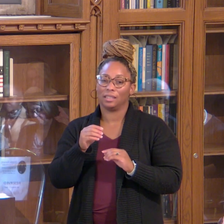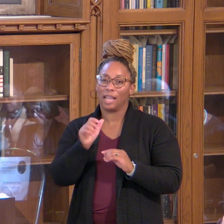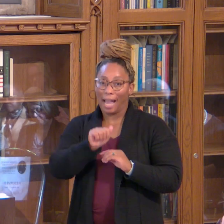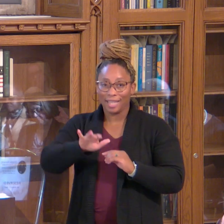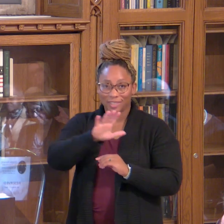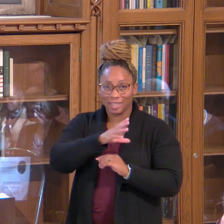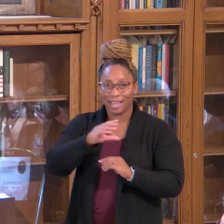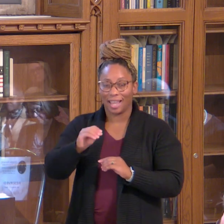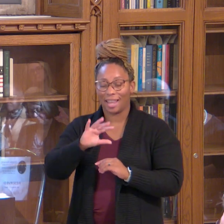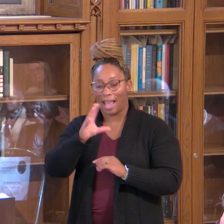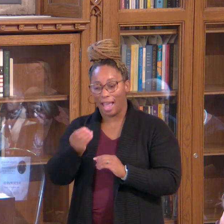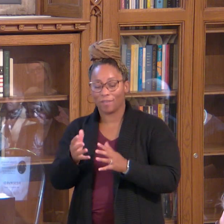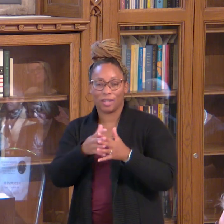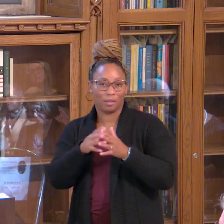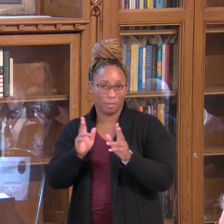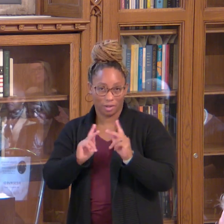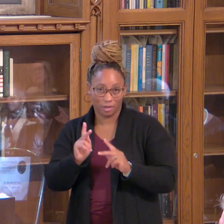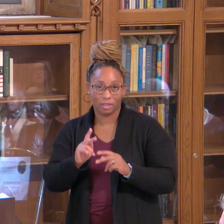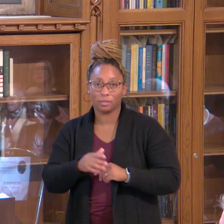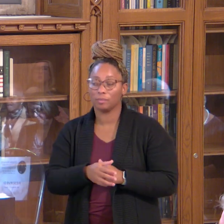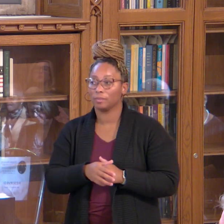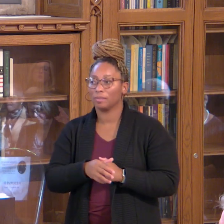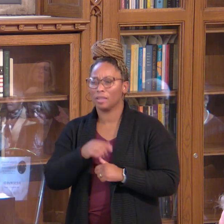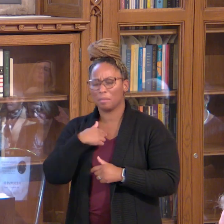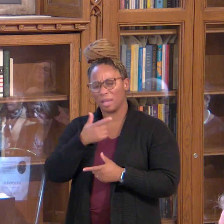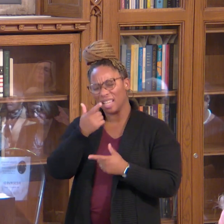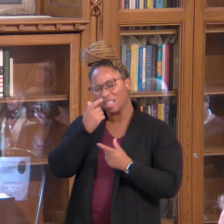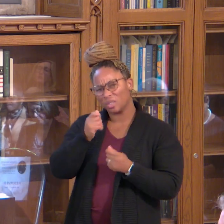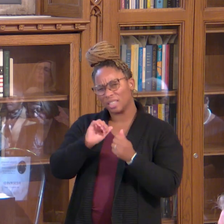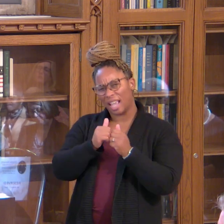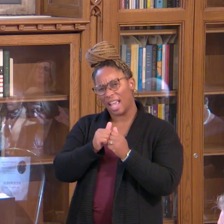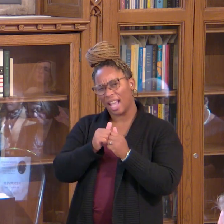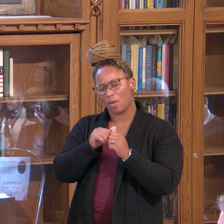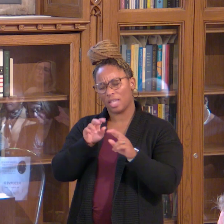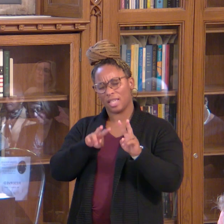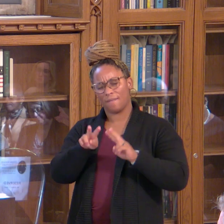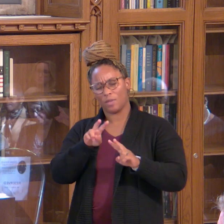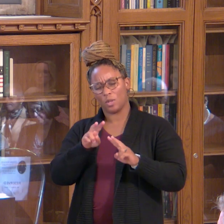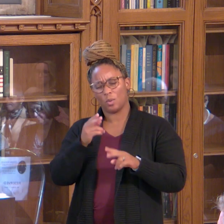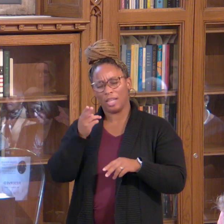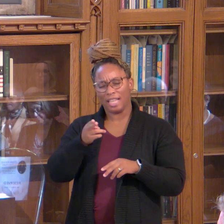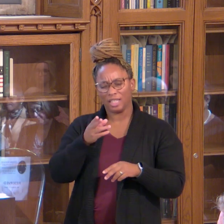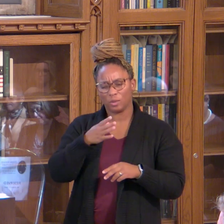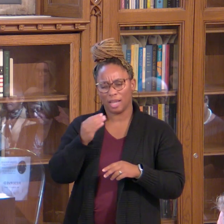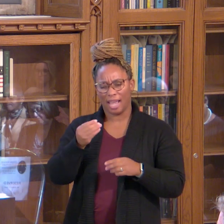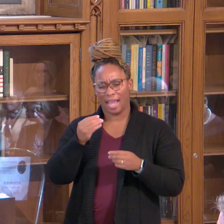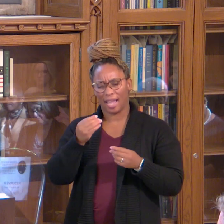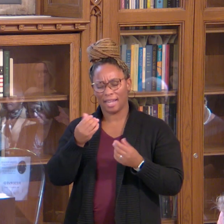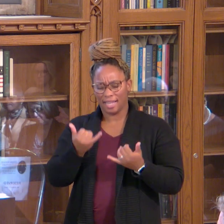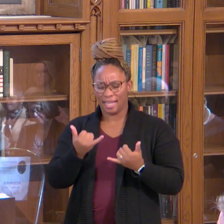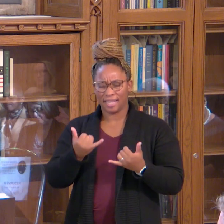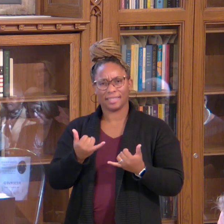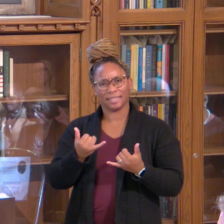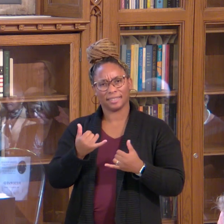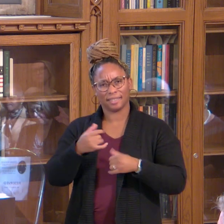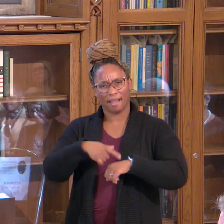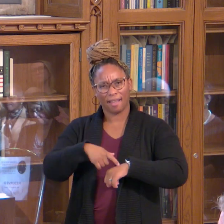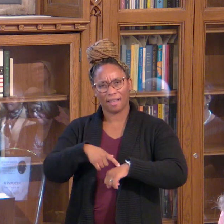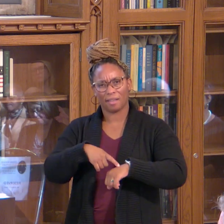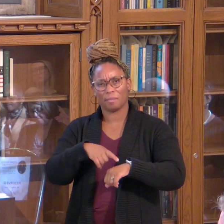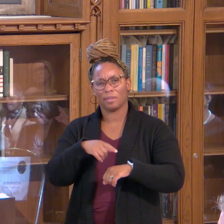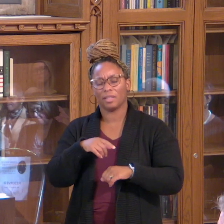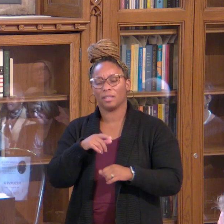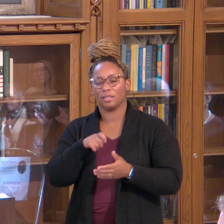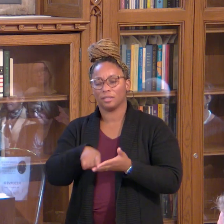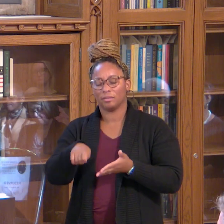African-Americans but the interesting thing about how he viewed both history and his times